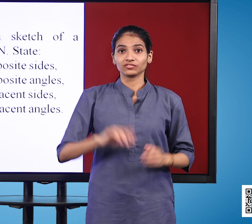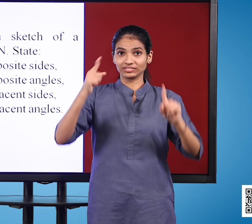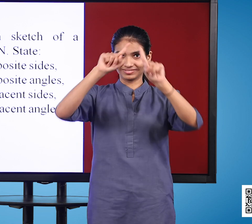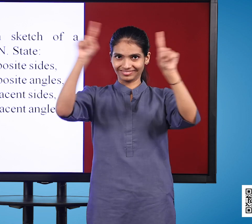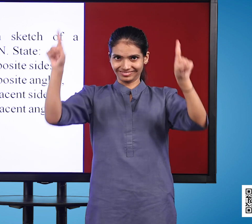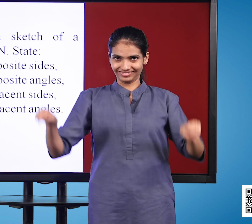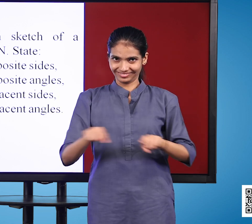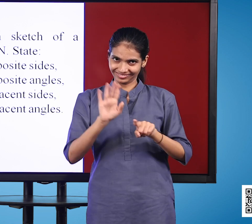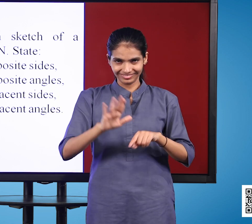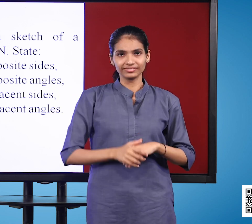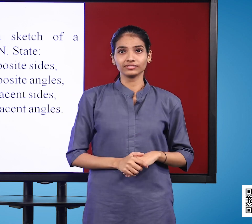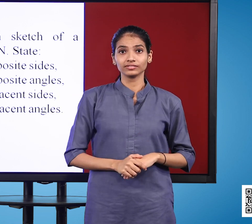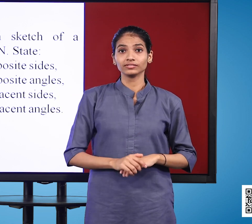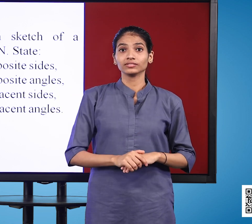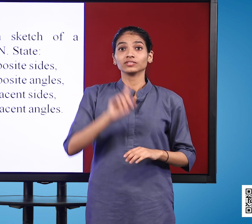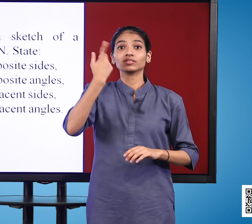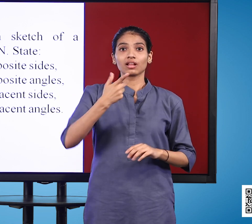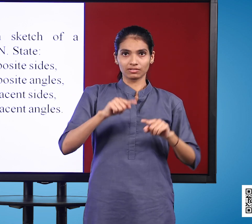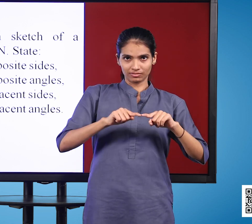Two pairs of opposite sides.